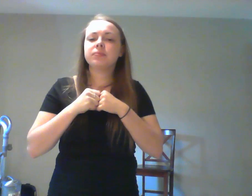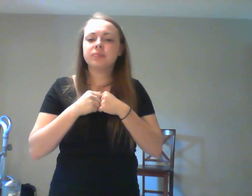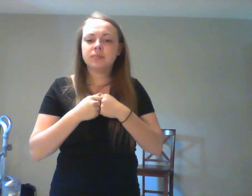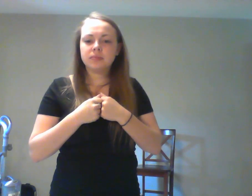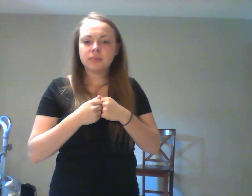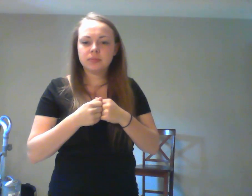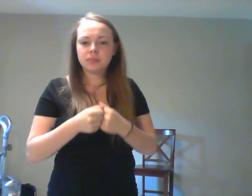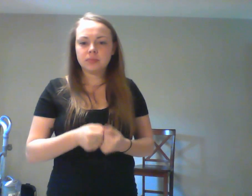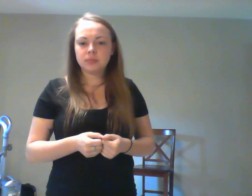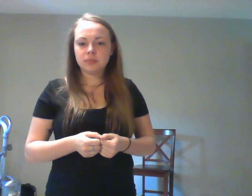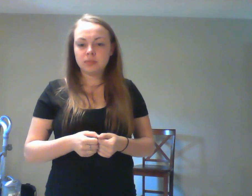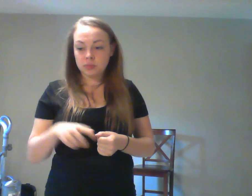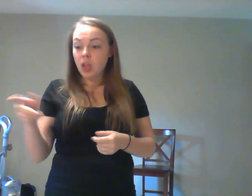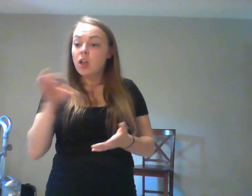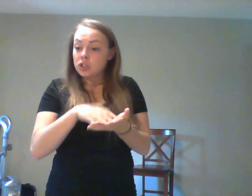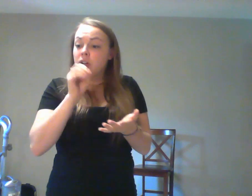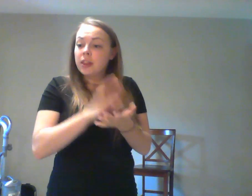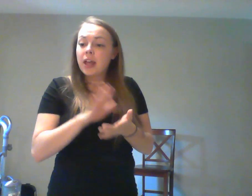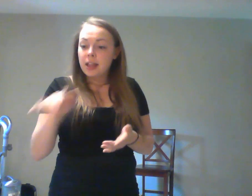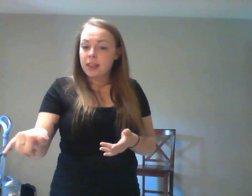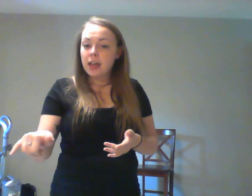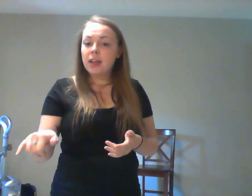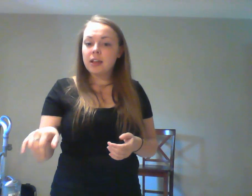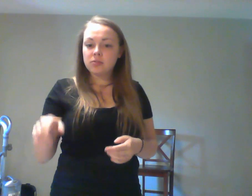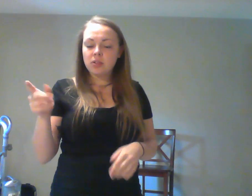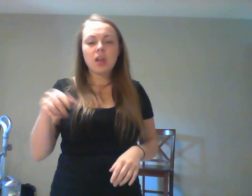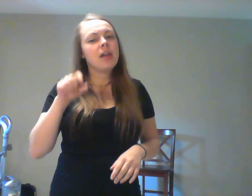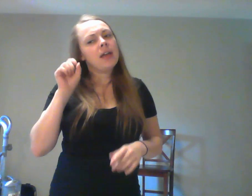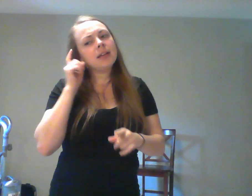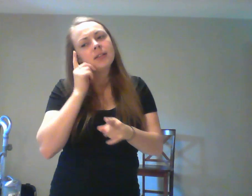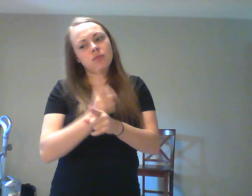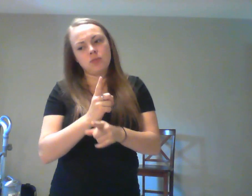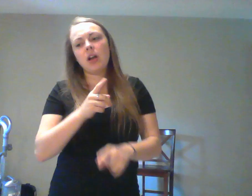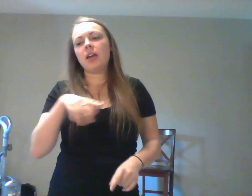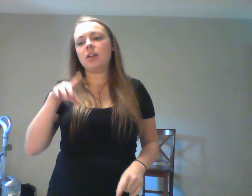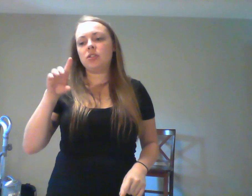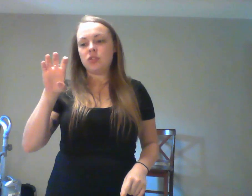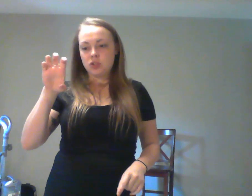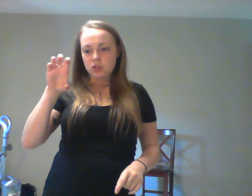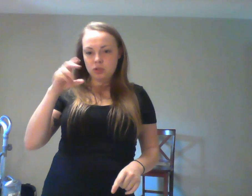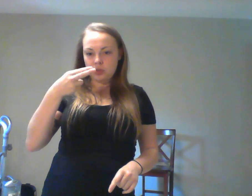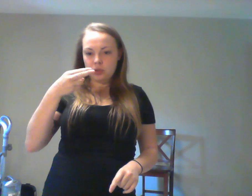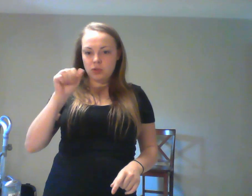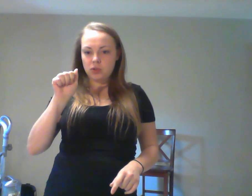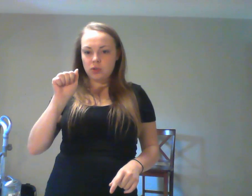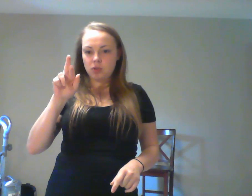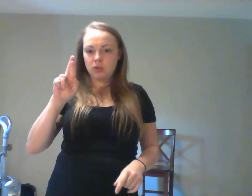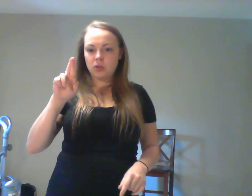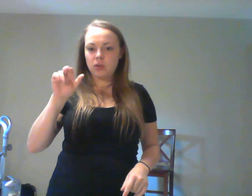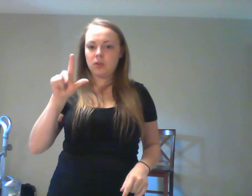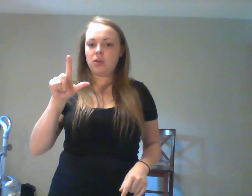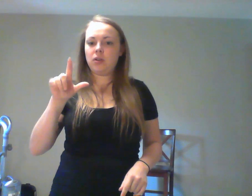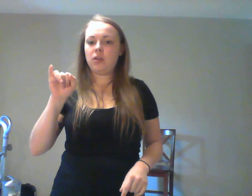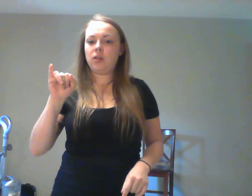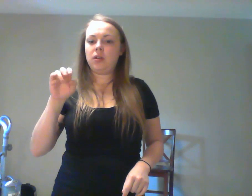details? Go ahead and write that down. Exactly right, Charlie. It's what they have in common and what's different about them. Go ahead and write that down in your diagram.